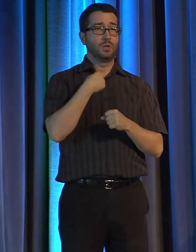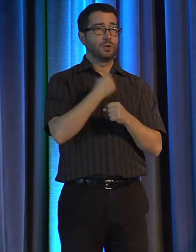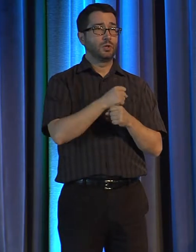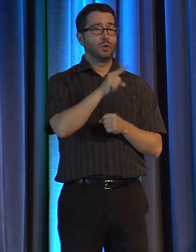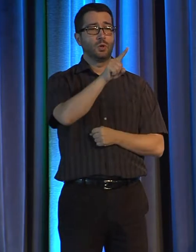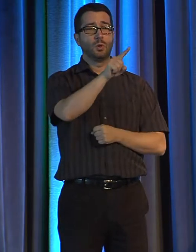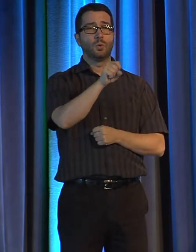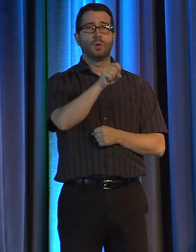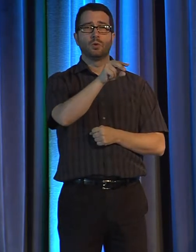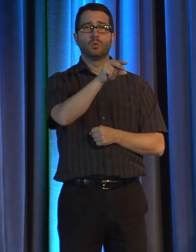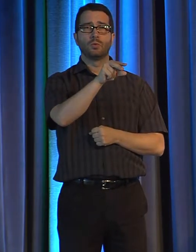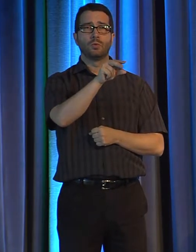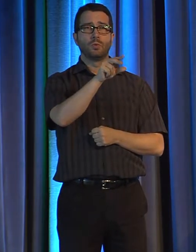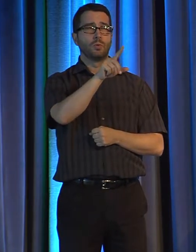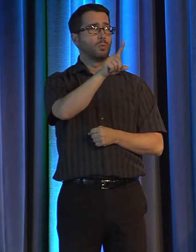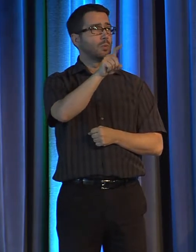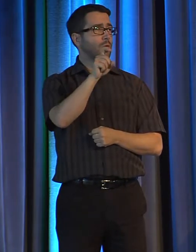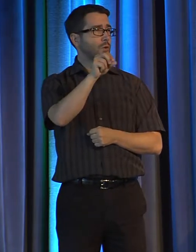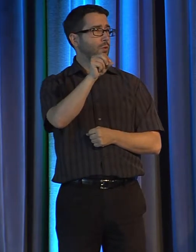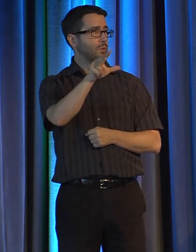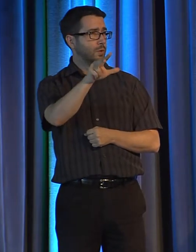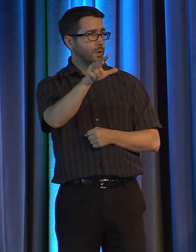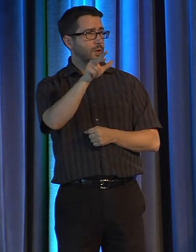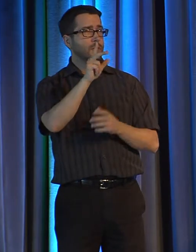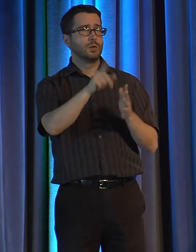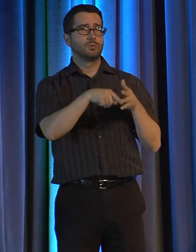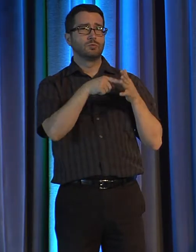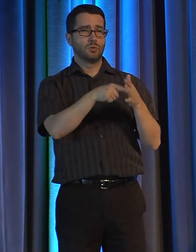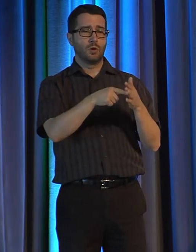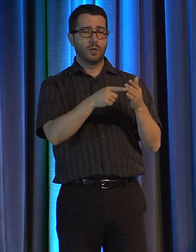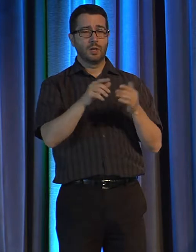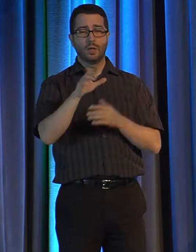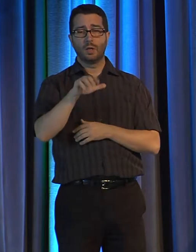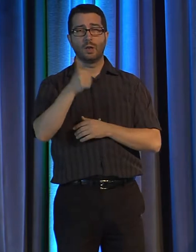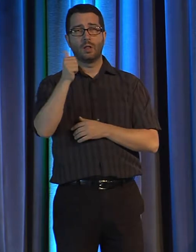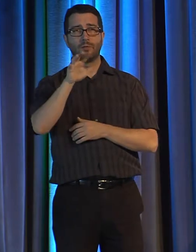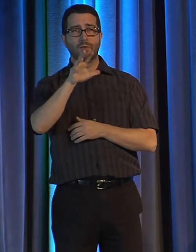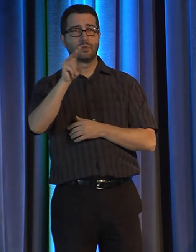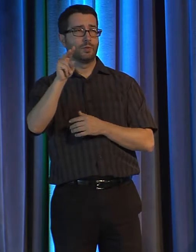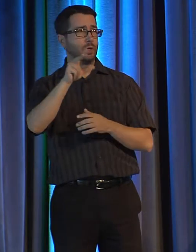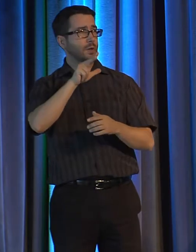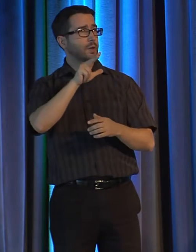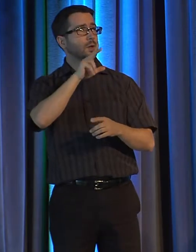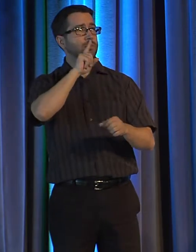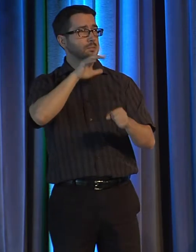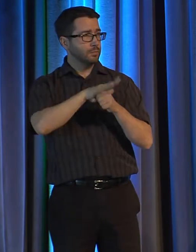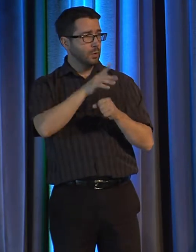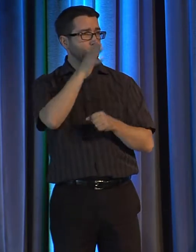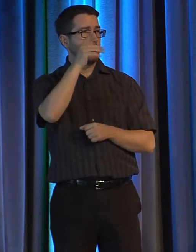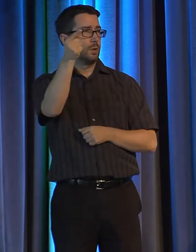practice in our province, and another 53 by the end of the year were committed to come.